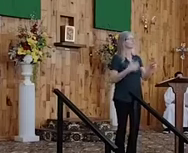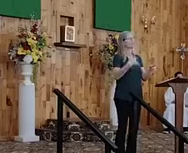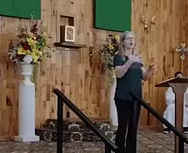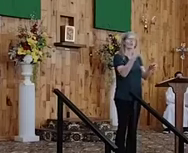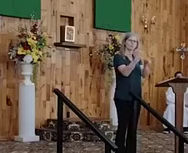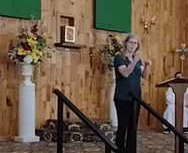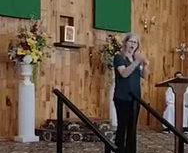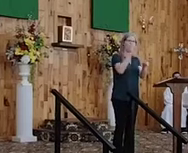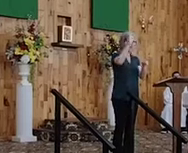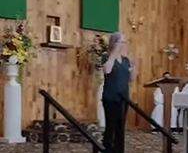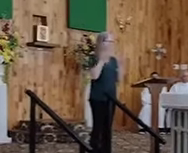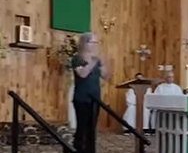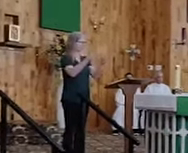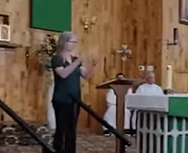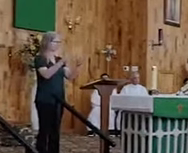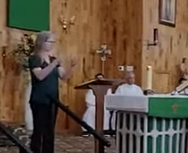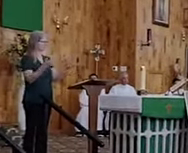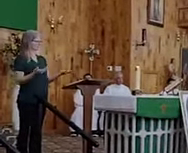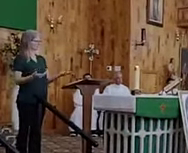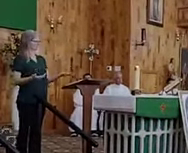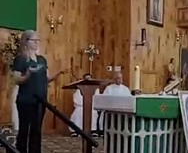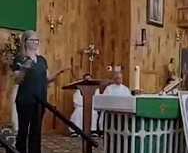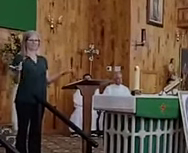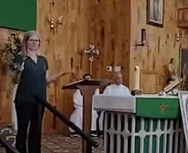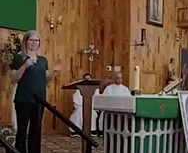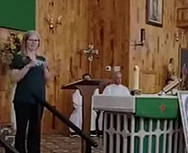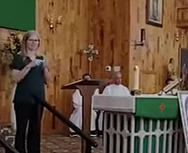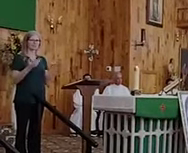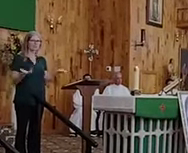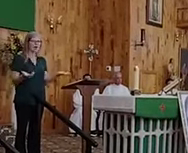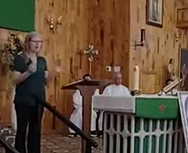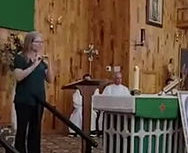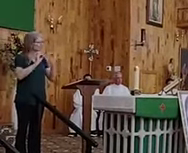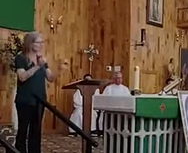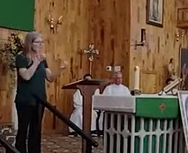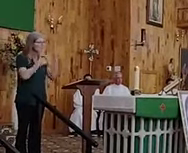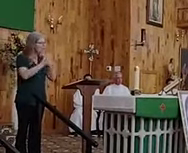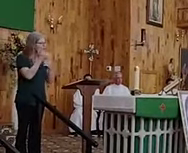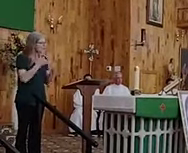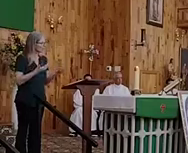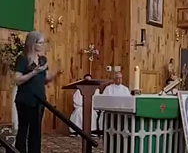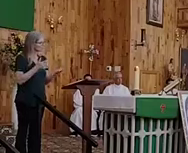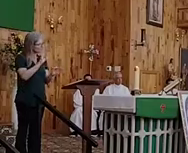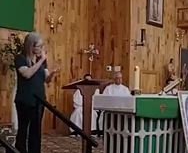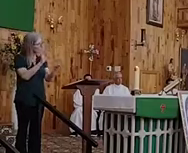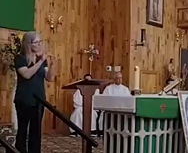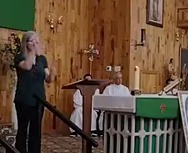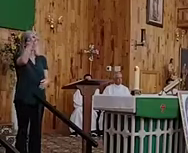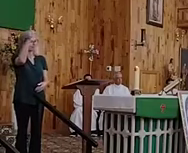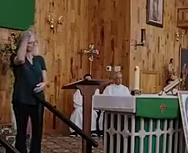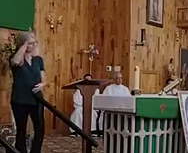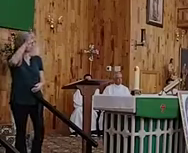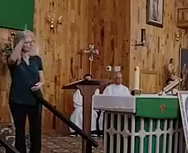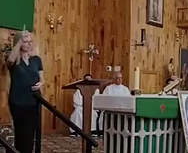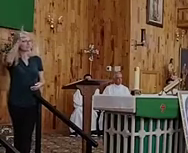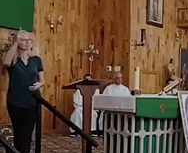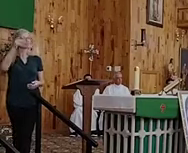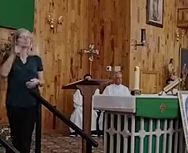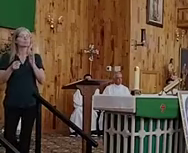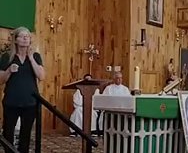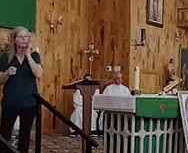How right all his ways. How faultless, how perfect, thank you, sister. How perfect is God. And so in God's perfection, you are part of